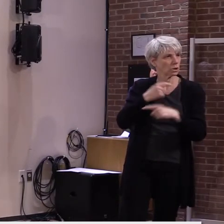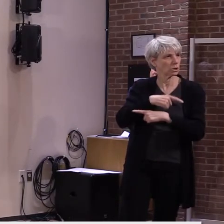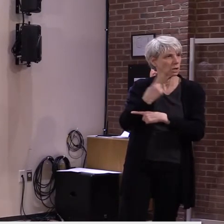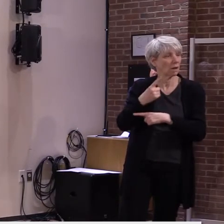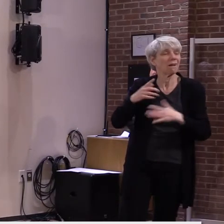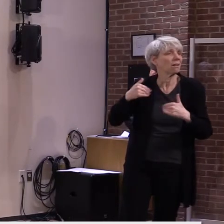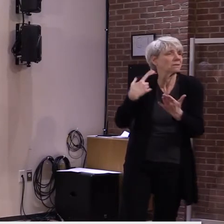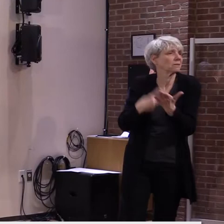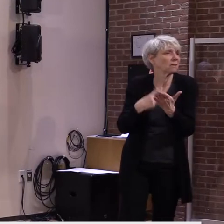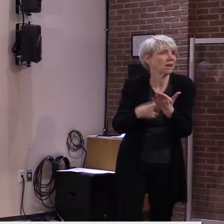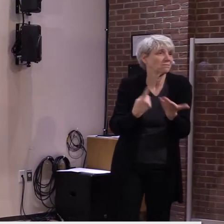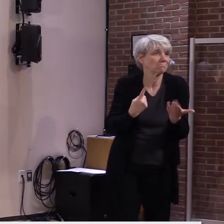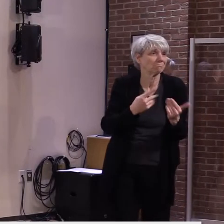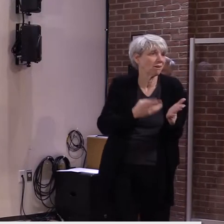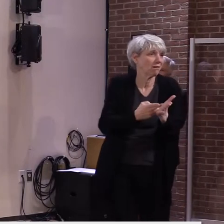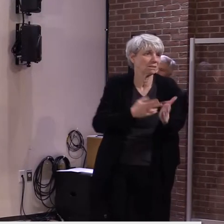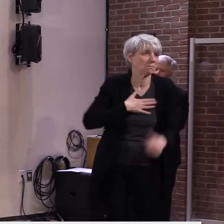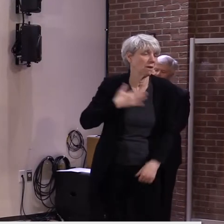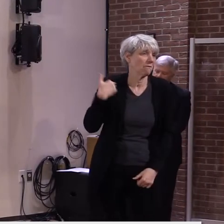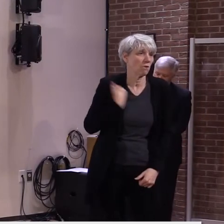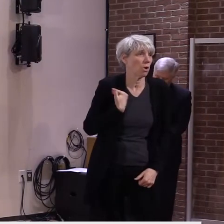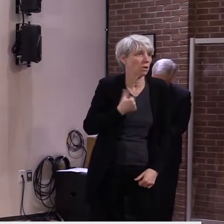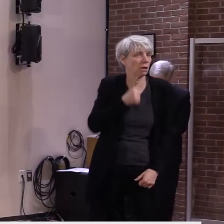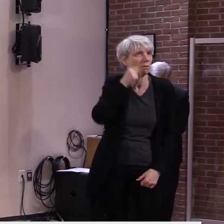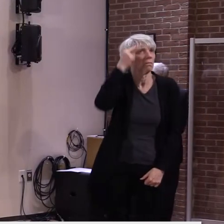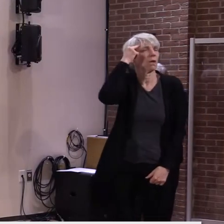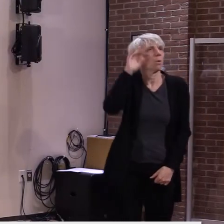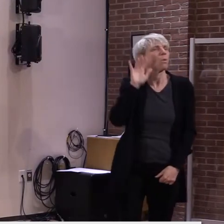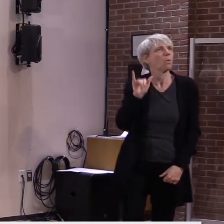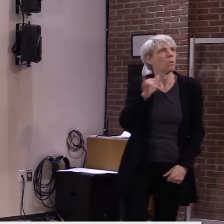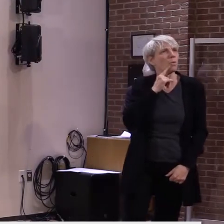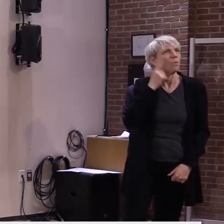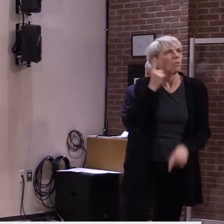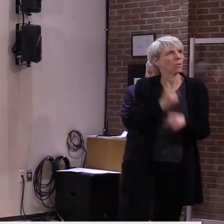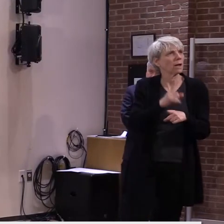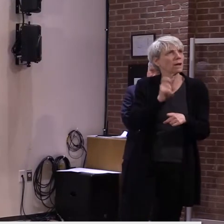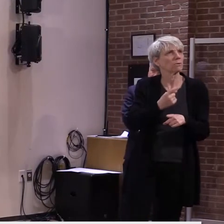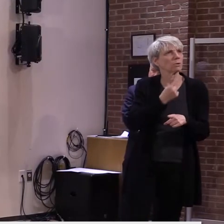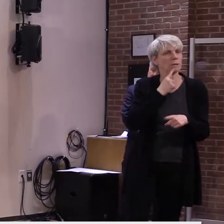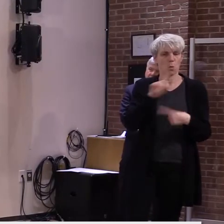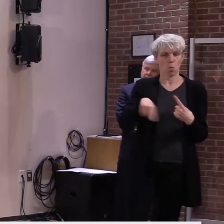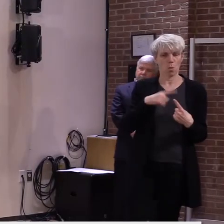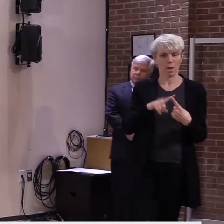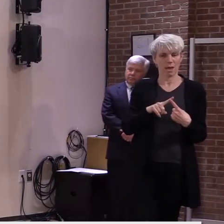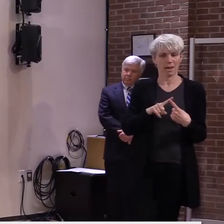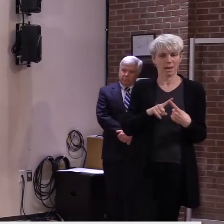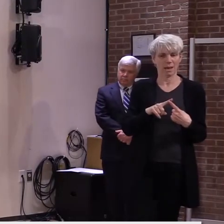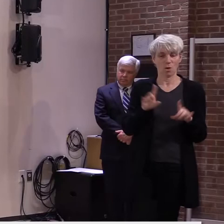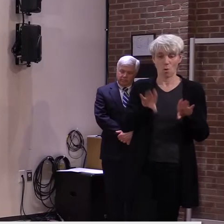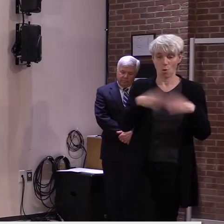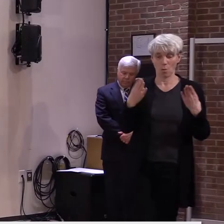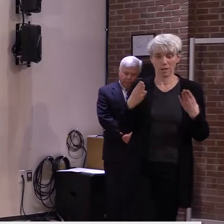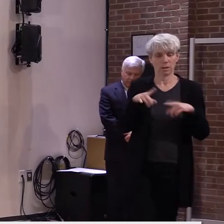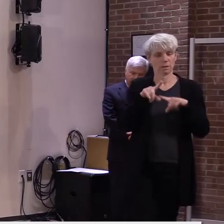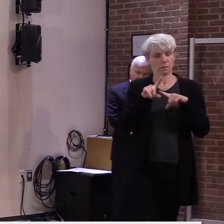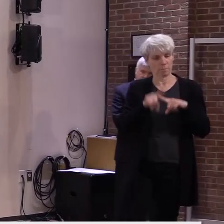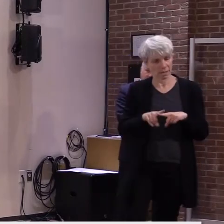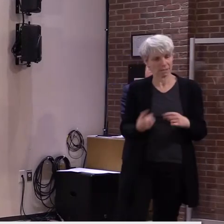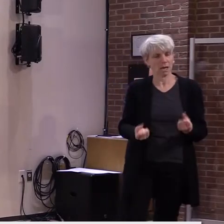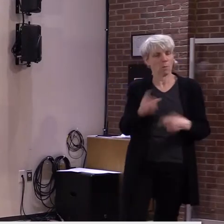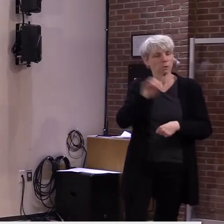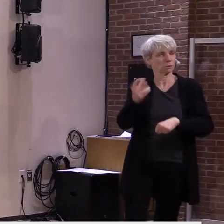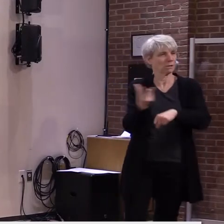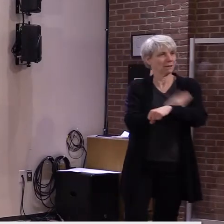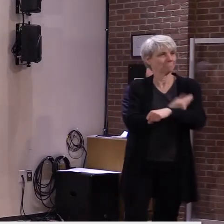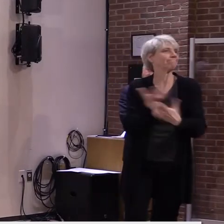on trying to get more vaccinations performed, and we're looking at the age categories. I'm still